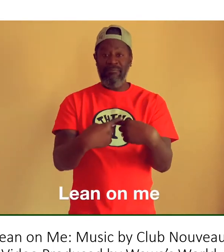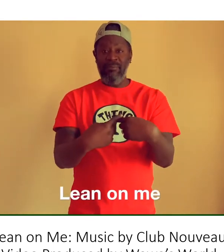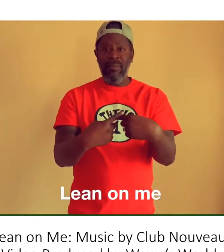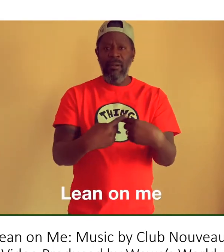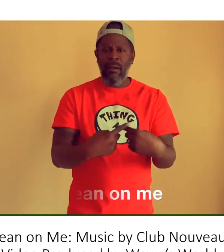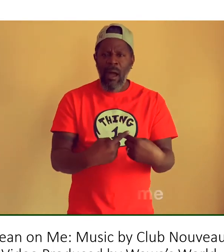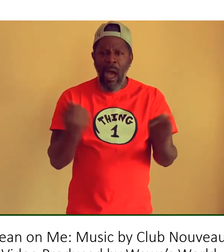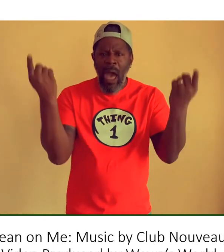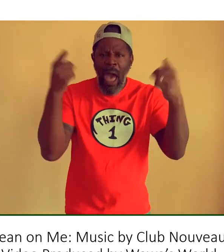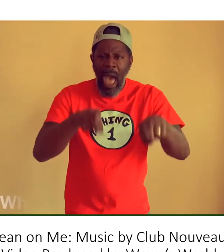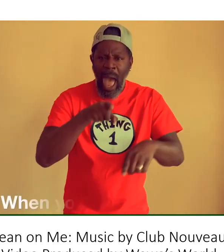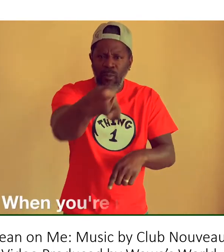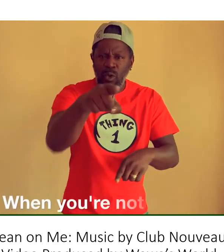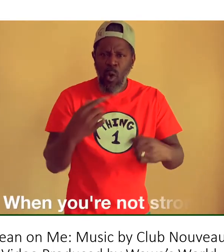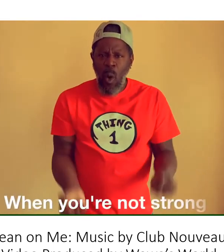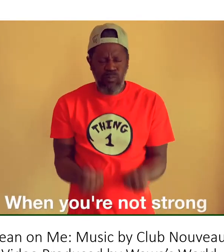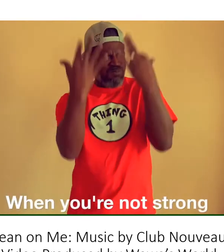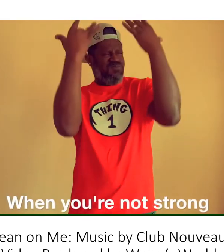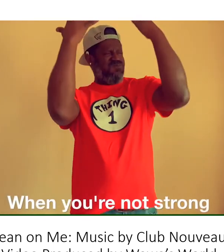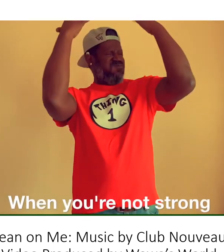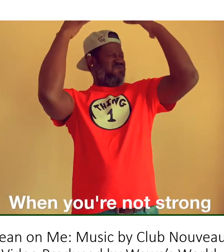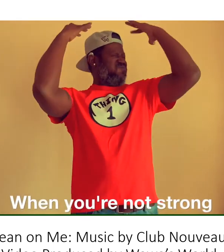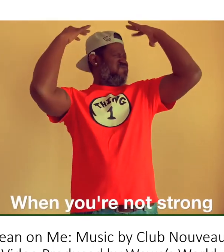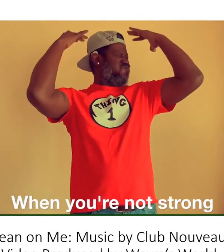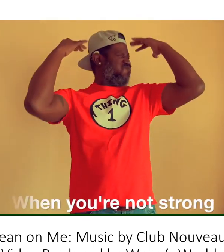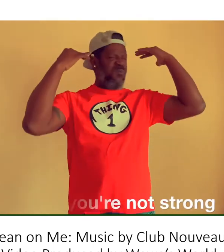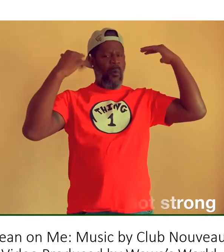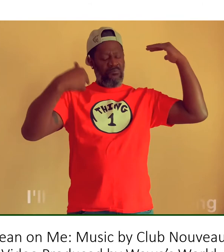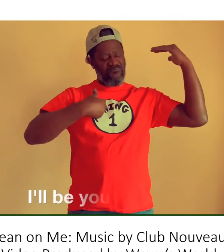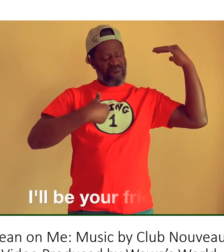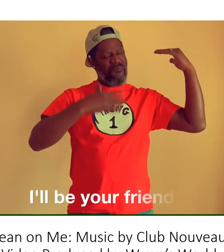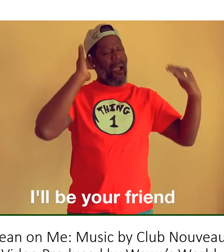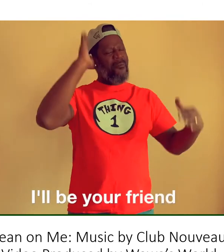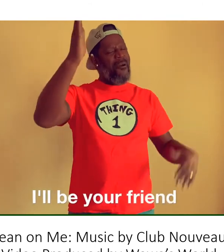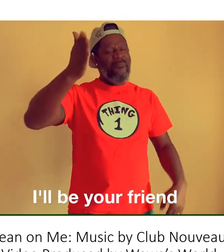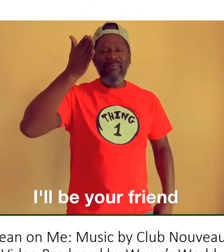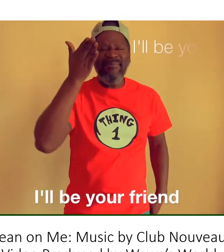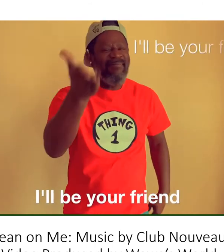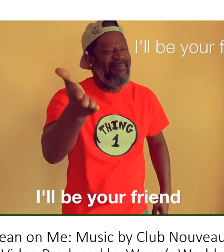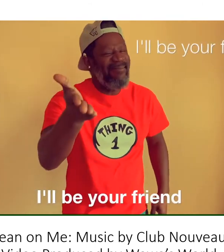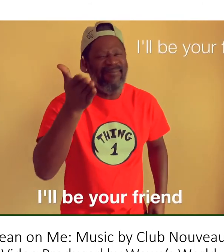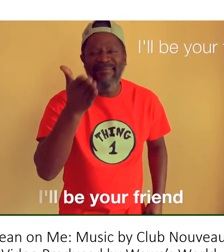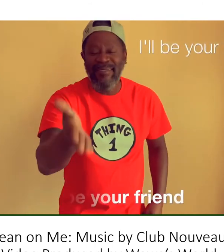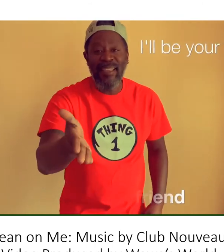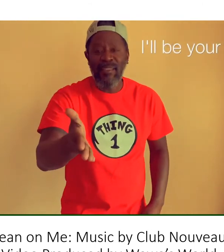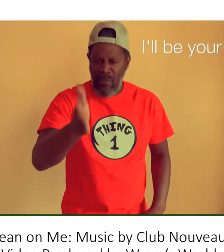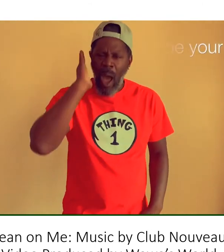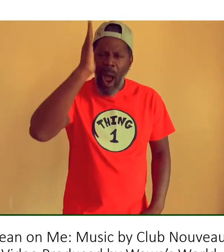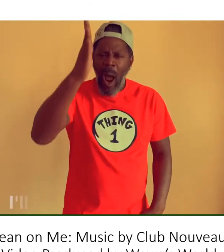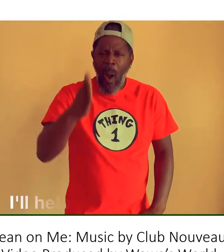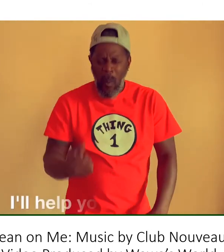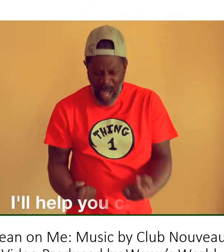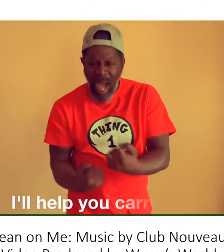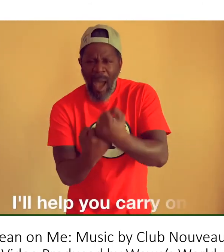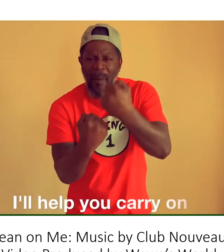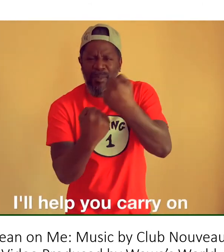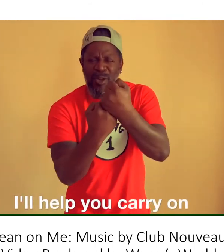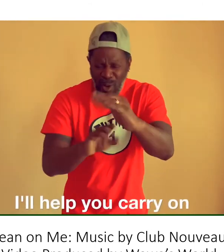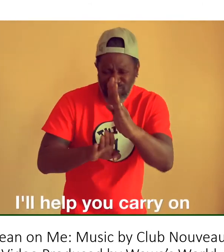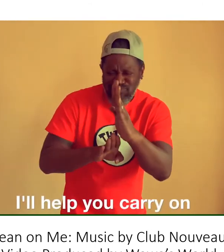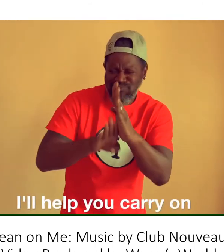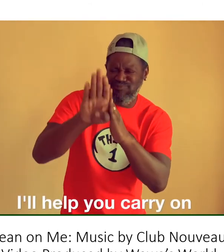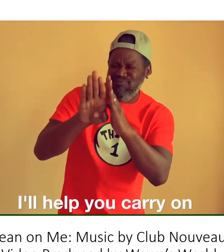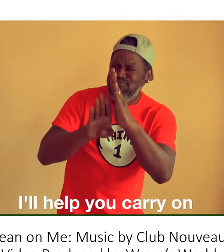we are not strong. I'll be your friend, I'll help you